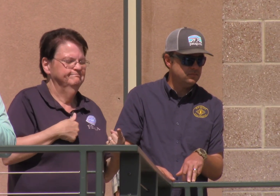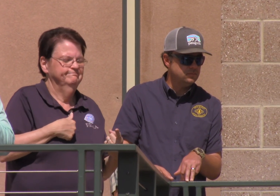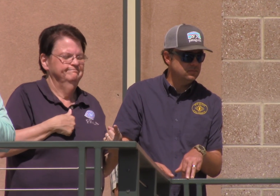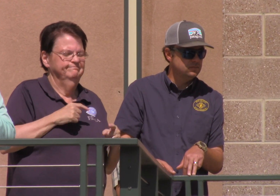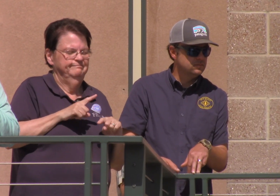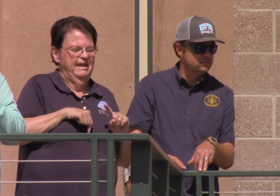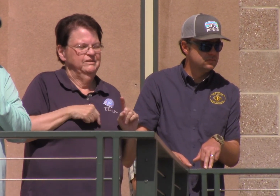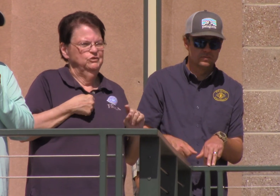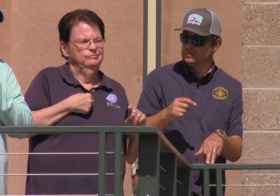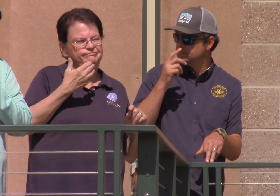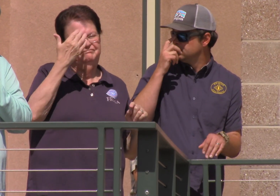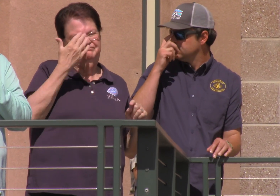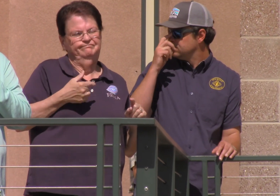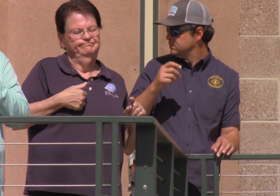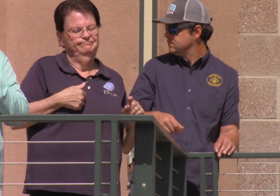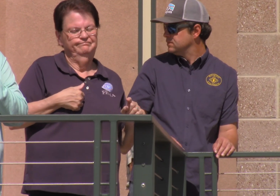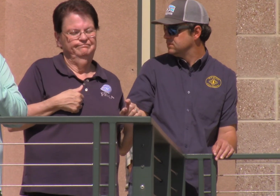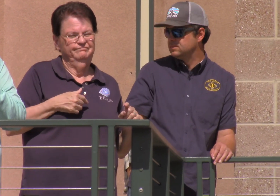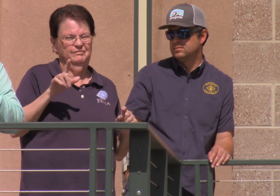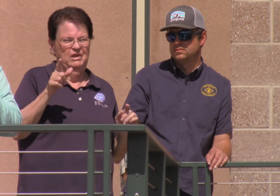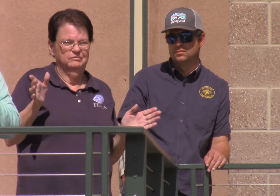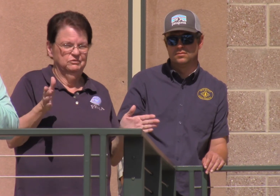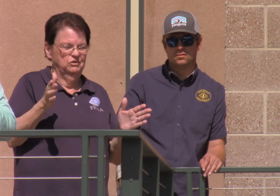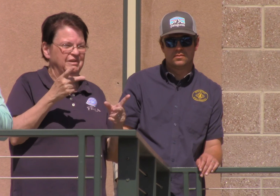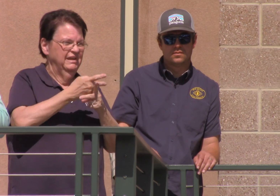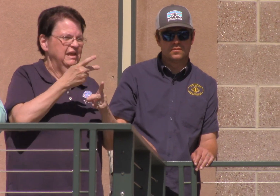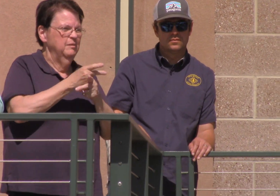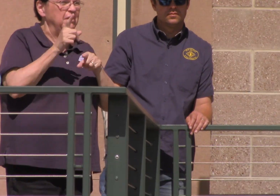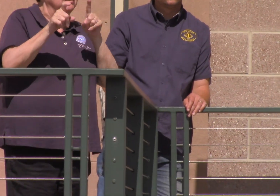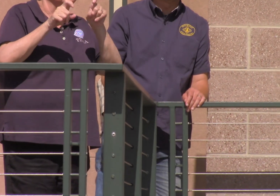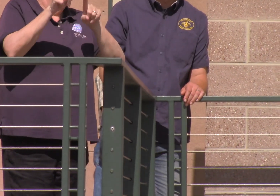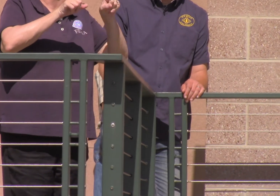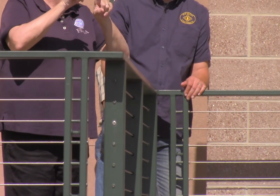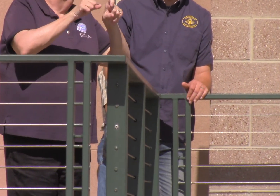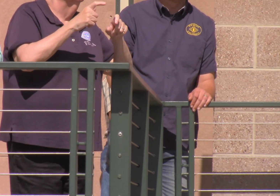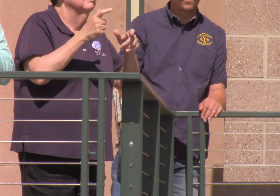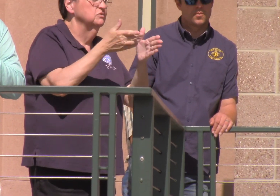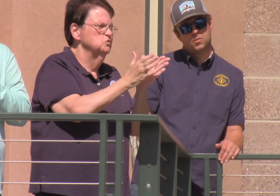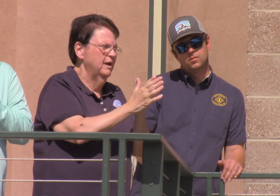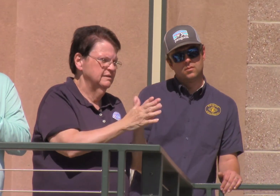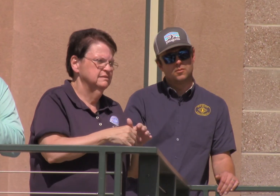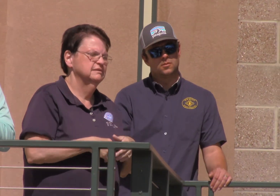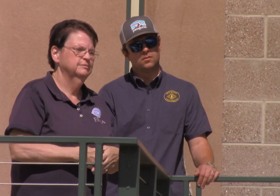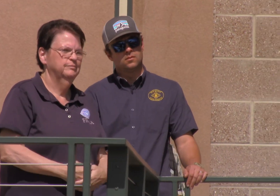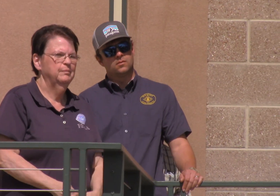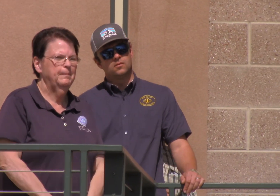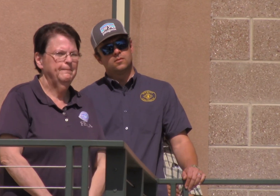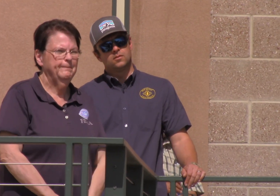that, but I encourage her and the community to keep that question alive.